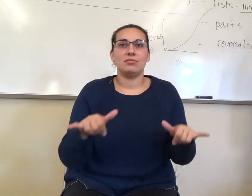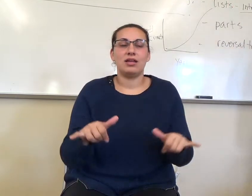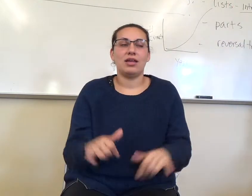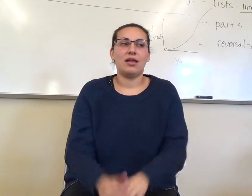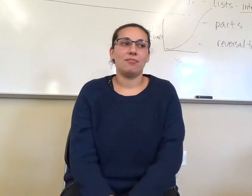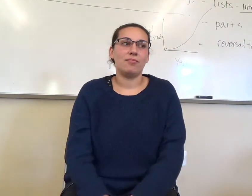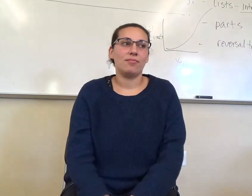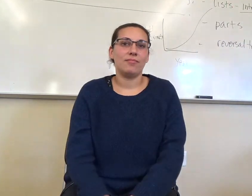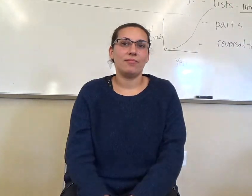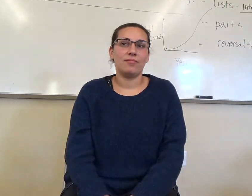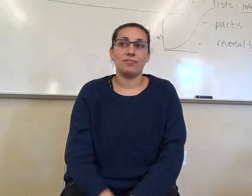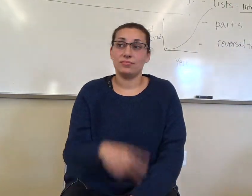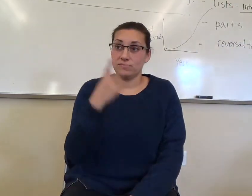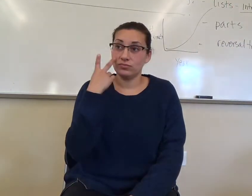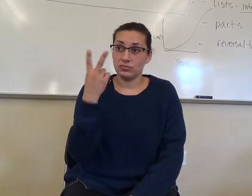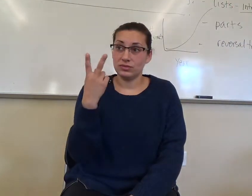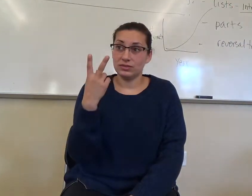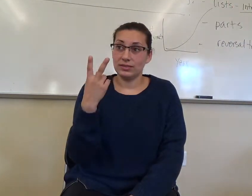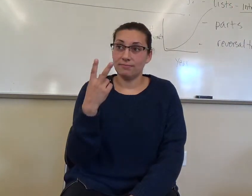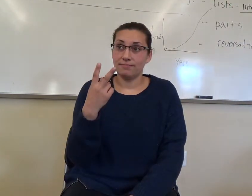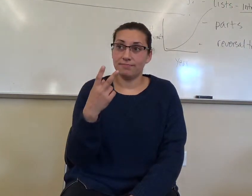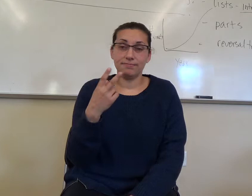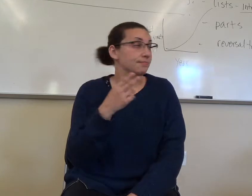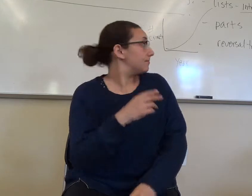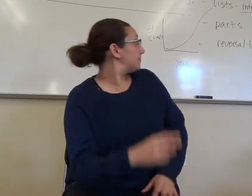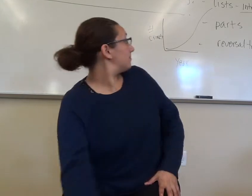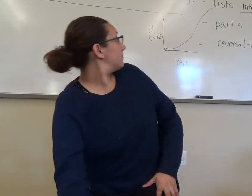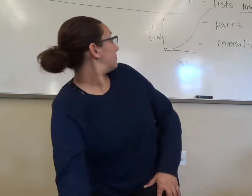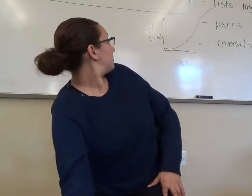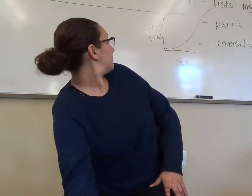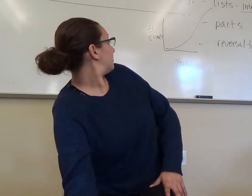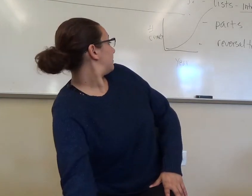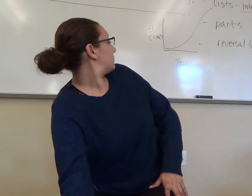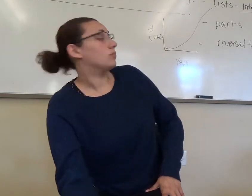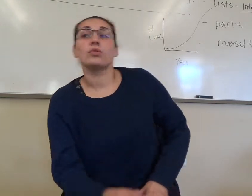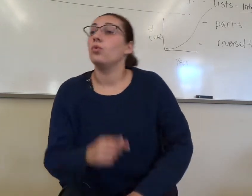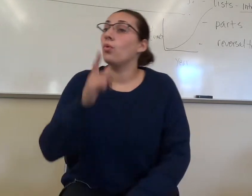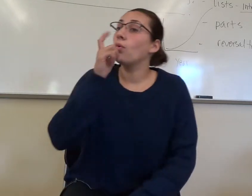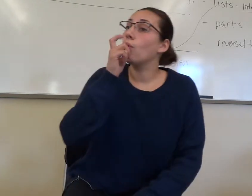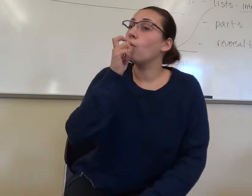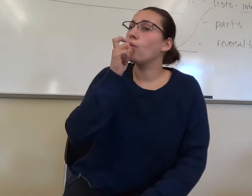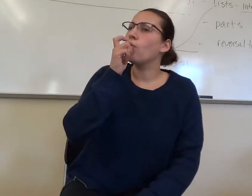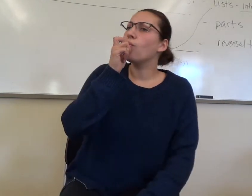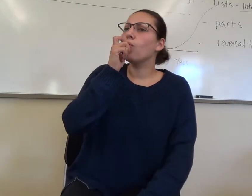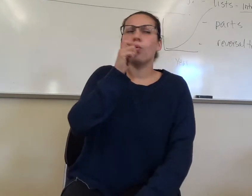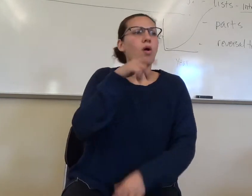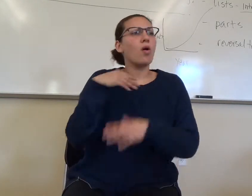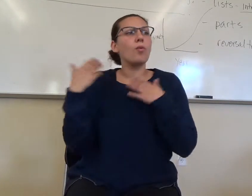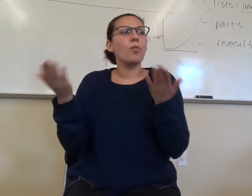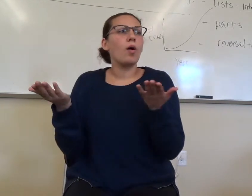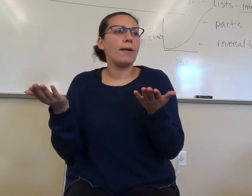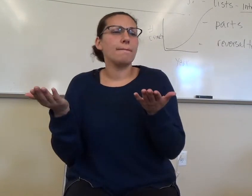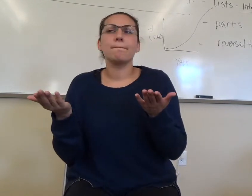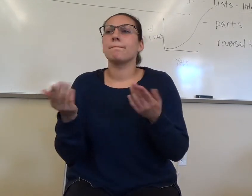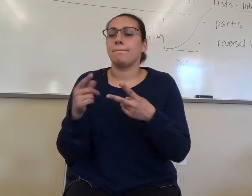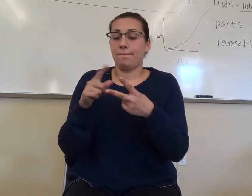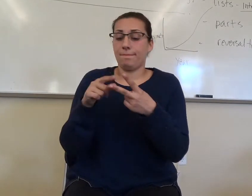So you see how that works? Once you put these two, who or what is doing what, then you can add